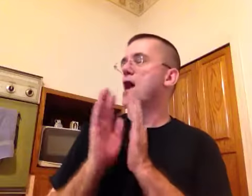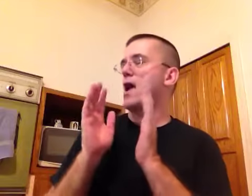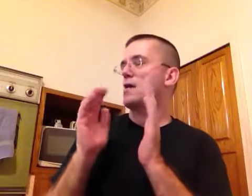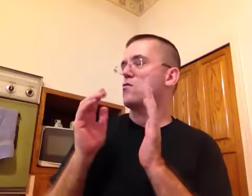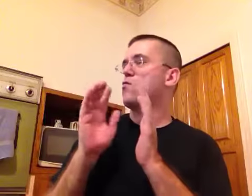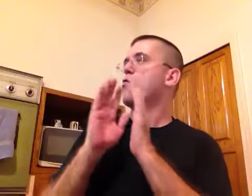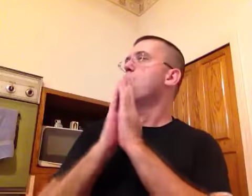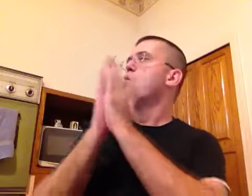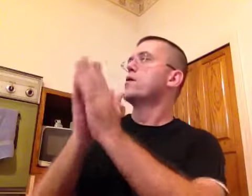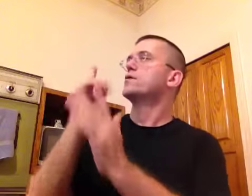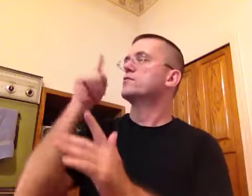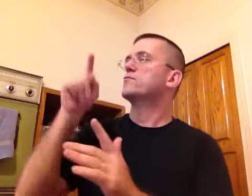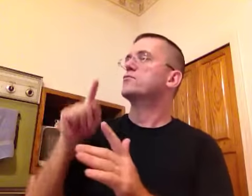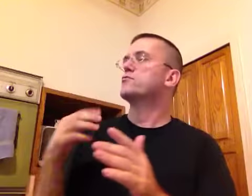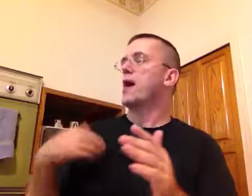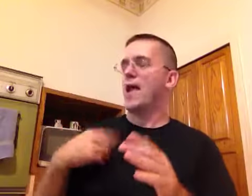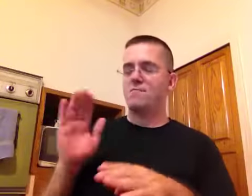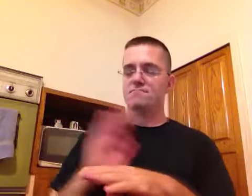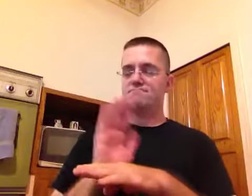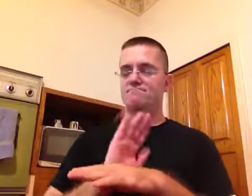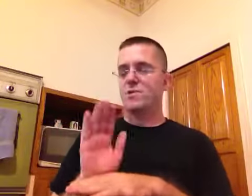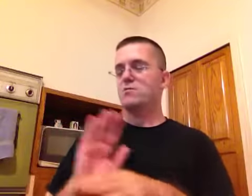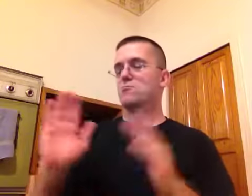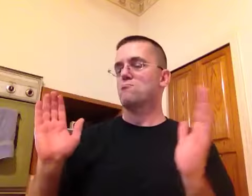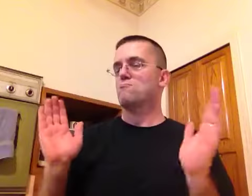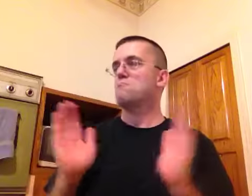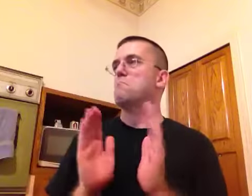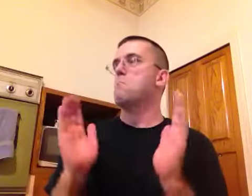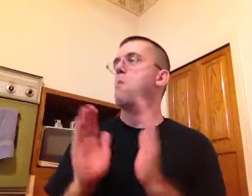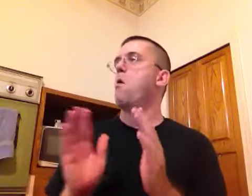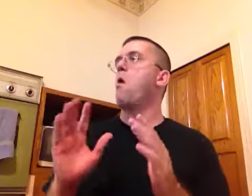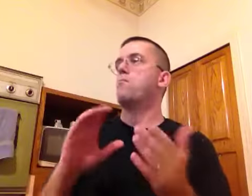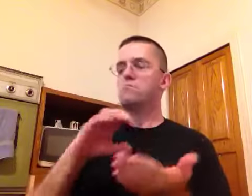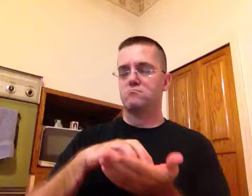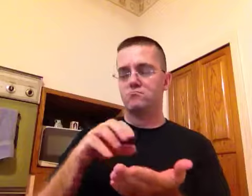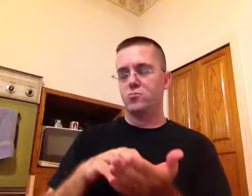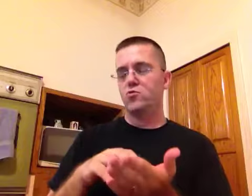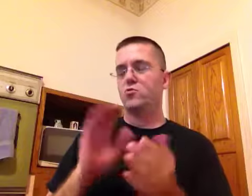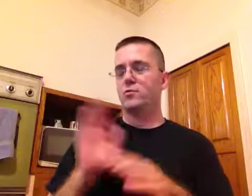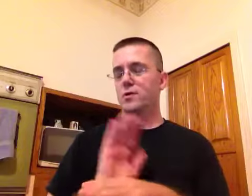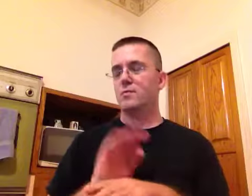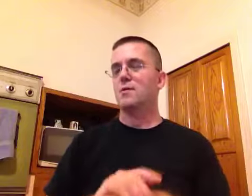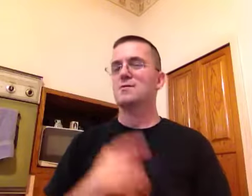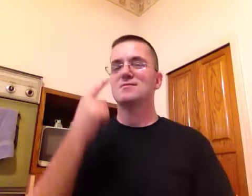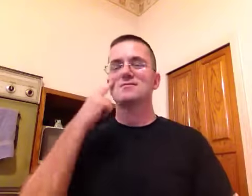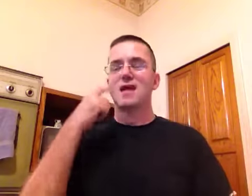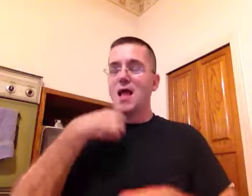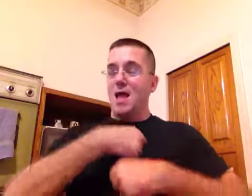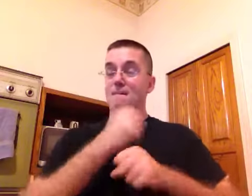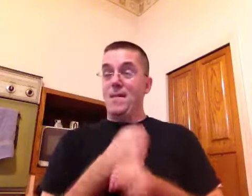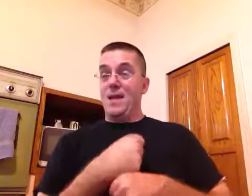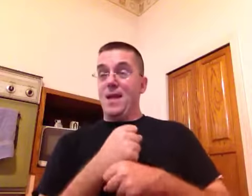and the reason I want to ask you, what I want to ask you is how the cookie that I make, the one in particular, is like